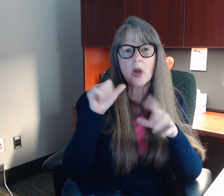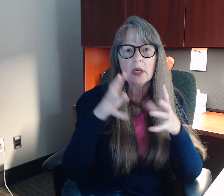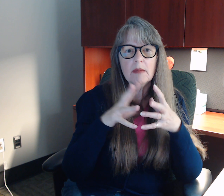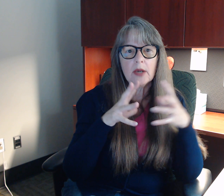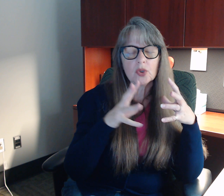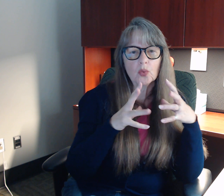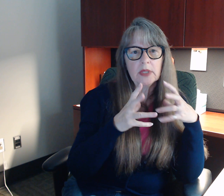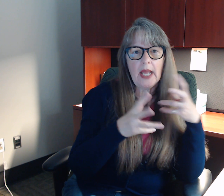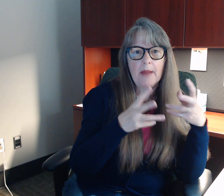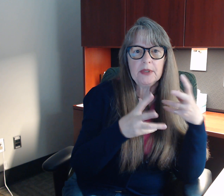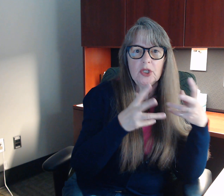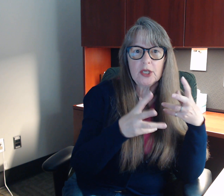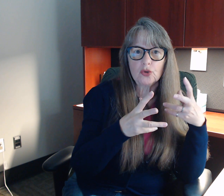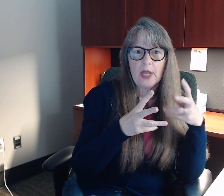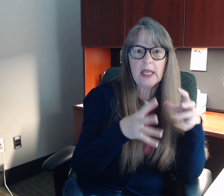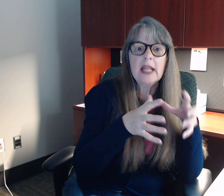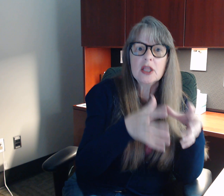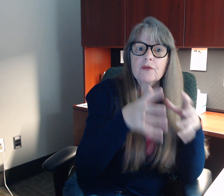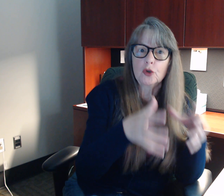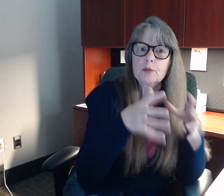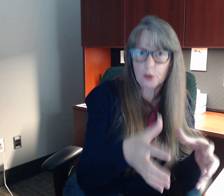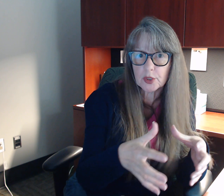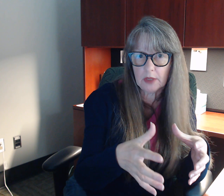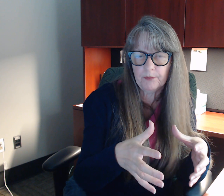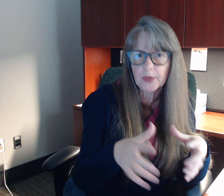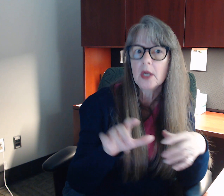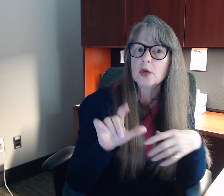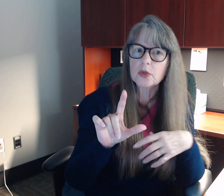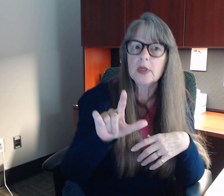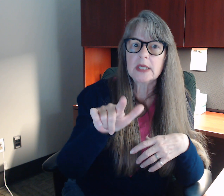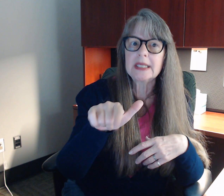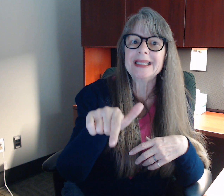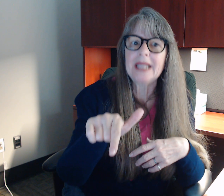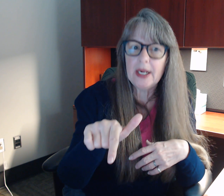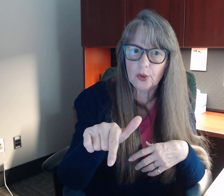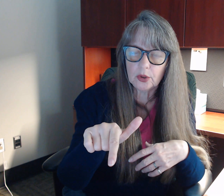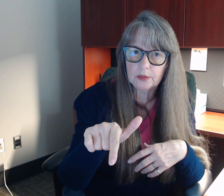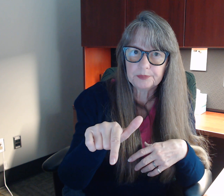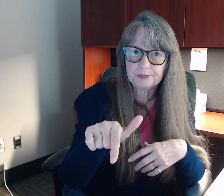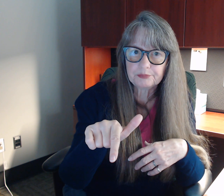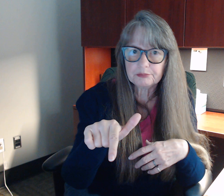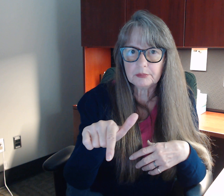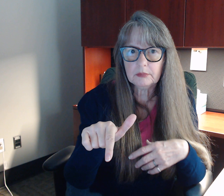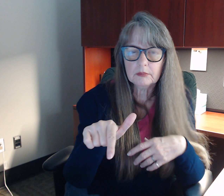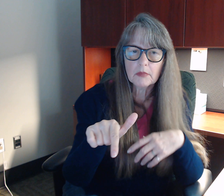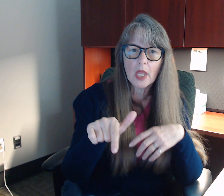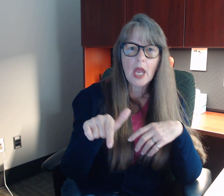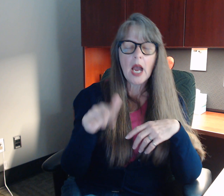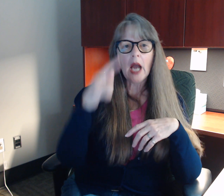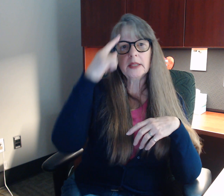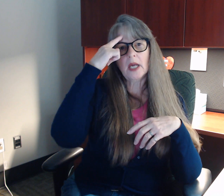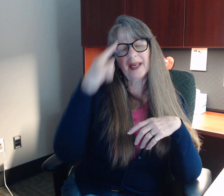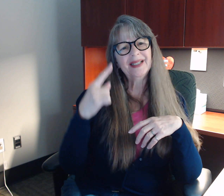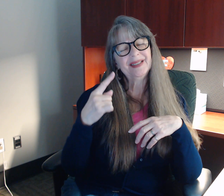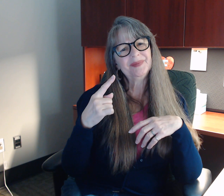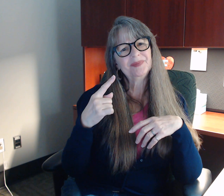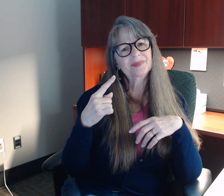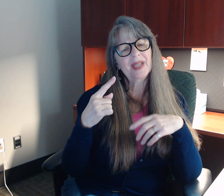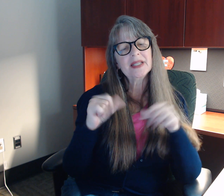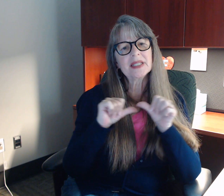about a story that happened yesterday in the first person. So then I said later, I thought, it still